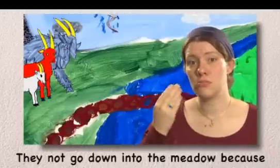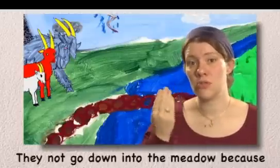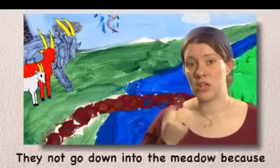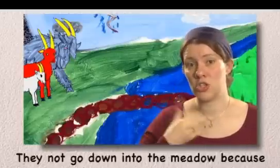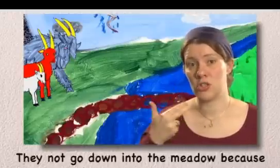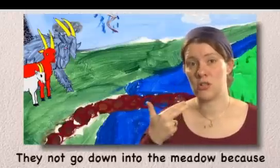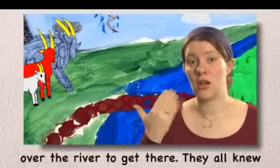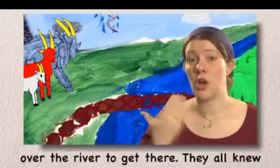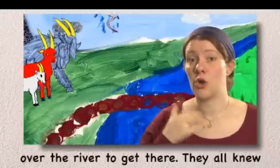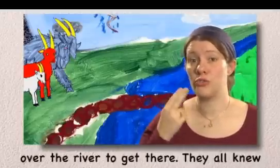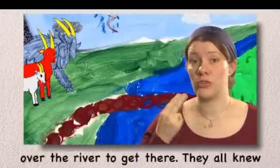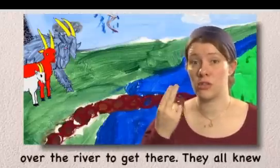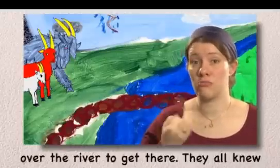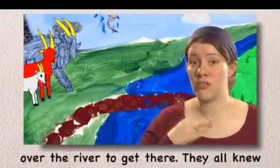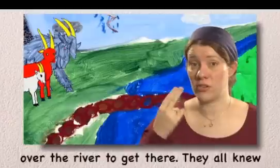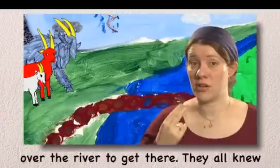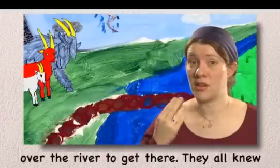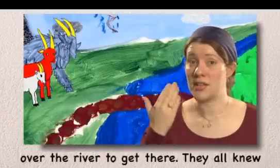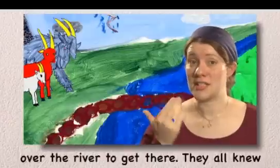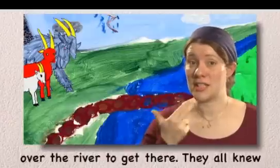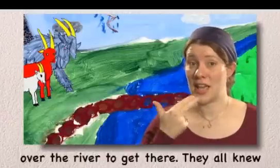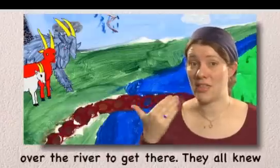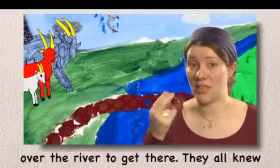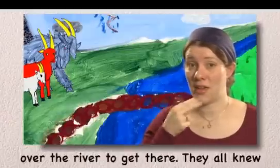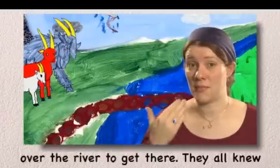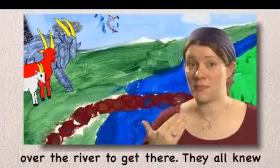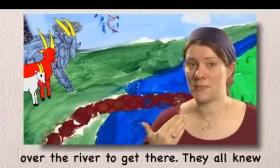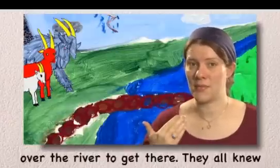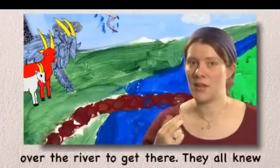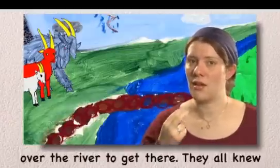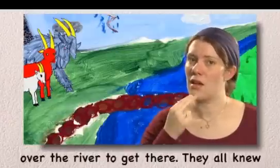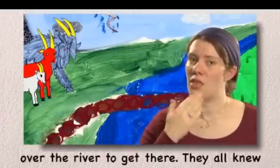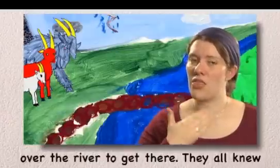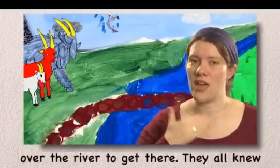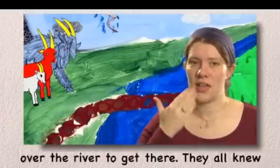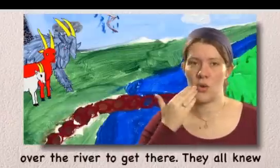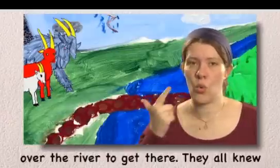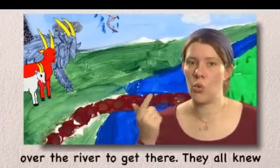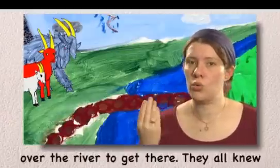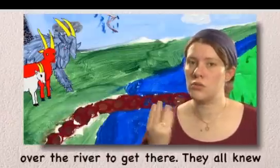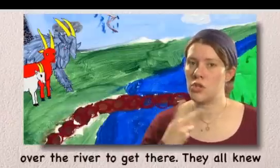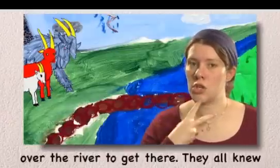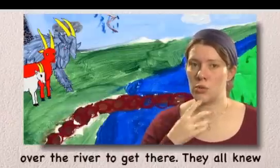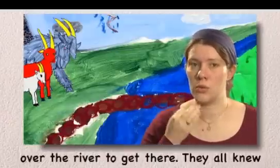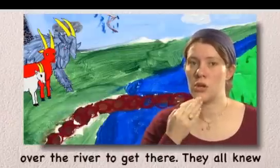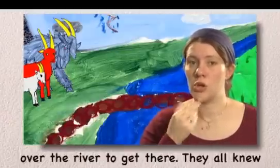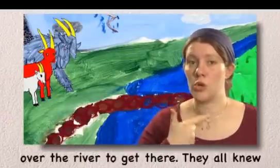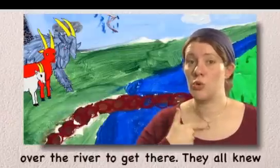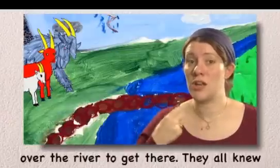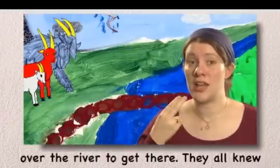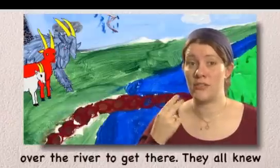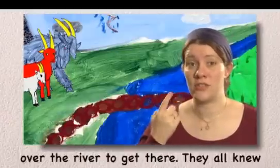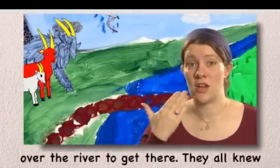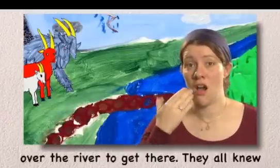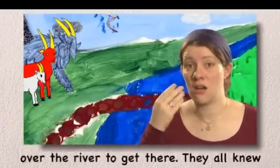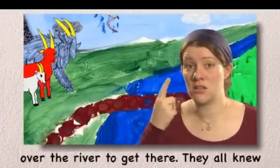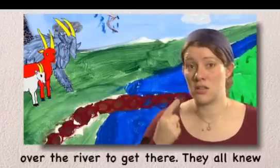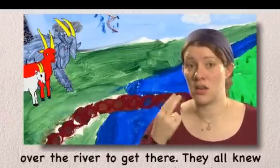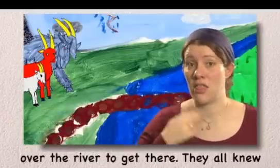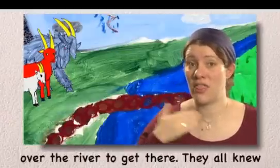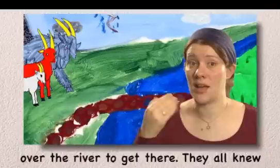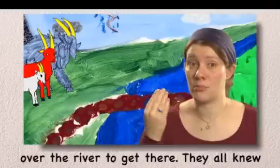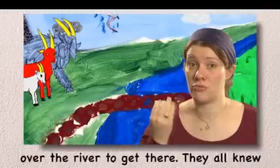wooden bridge over the river to get there. They all knew who lived